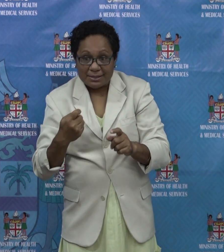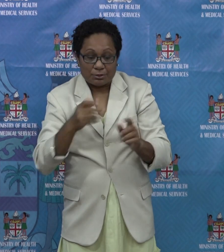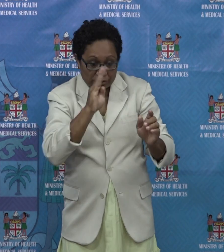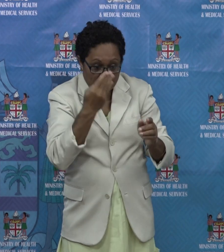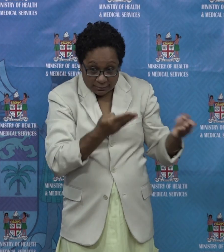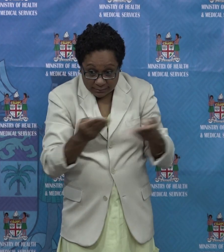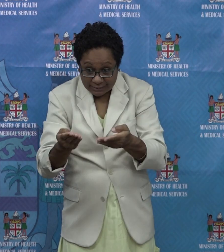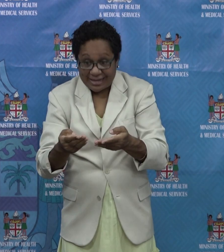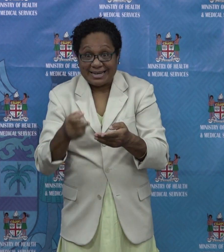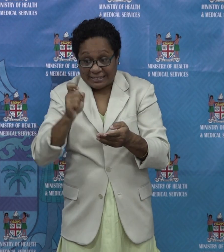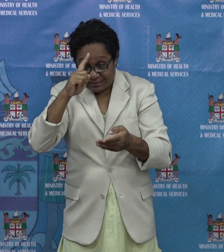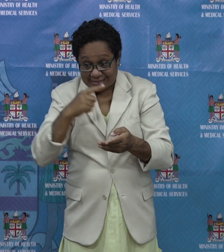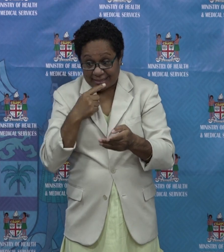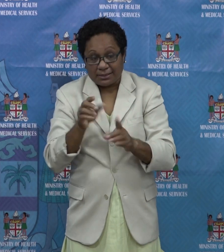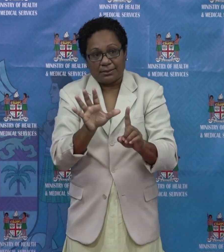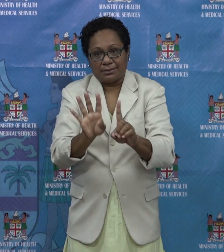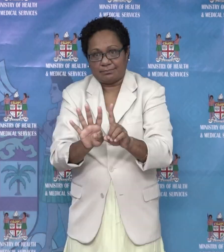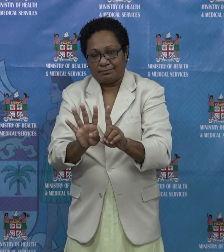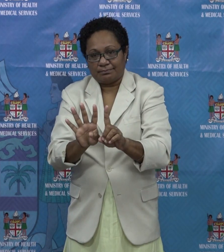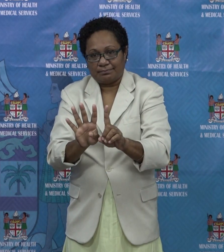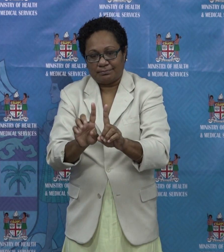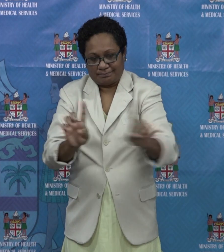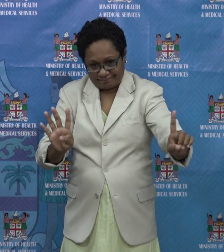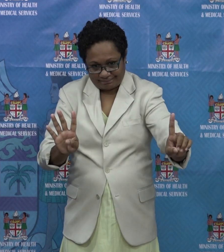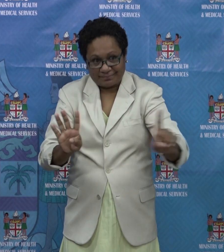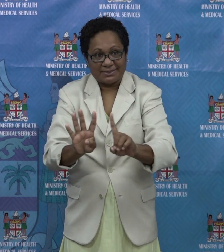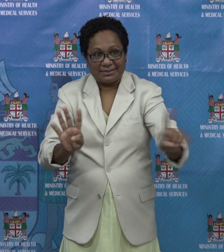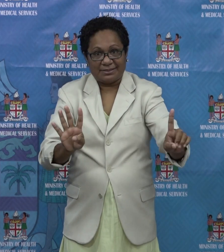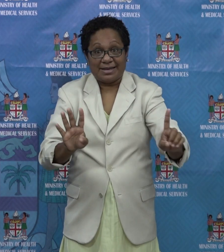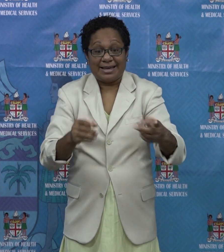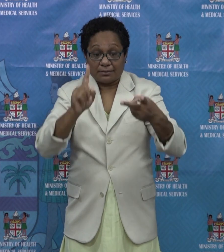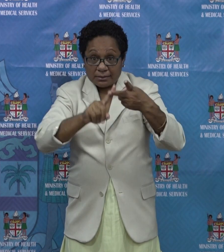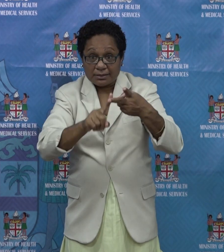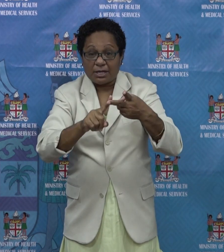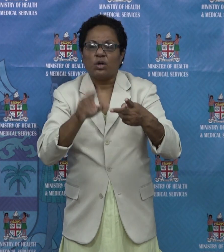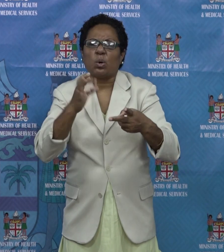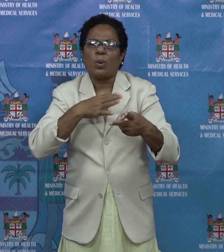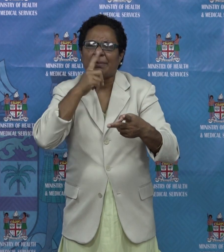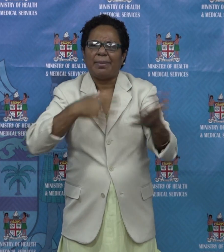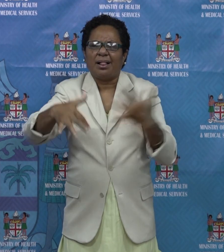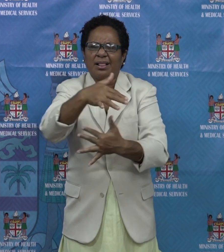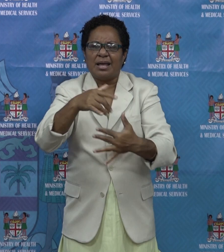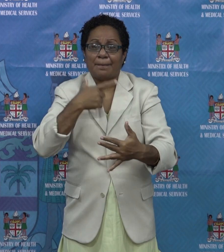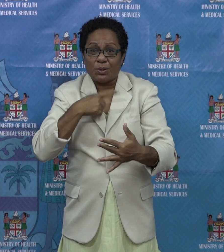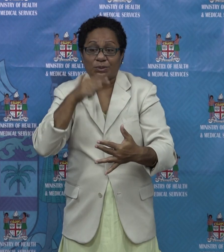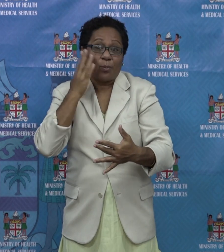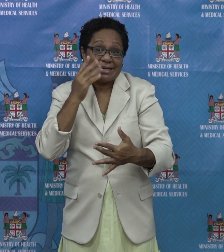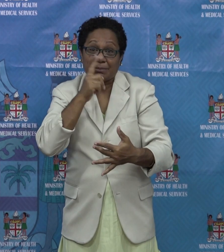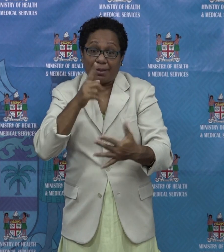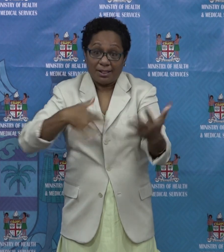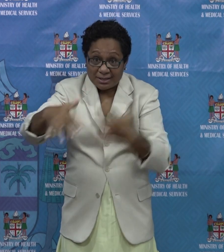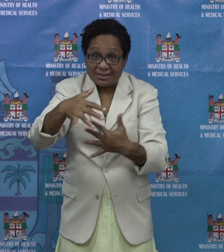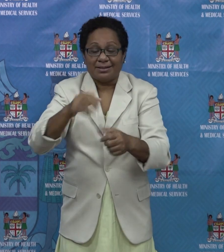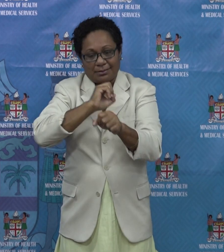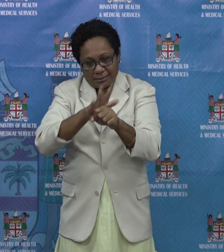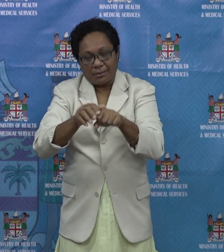isolation. The other objective is to stop people moving, because as we know, as people move, the virus moves. So because we're having this lockdown, which is essentially